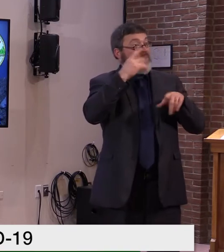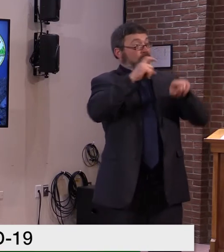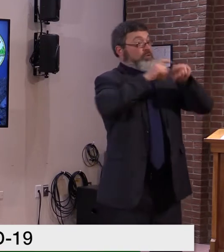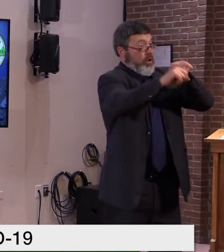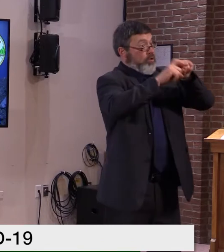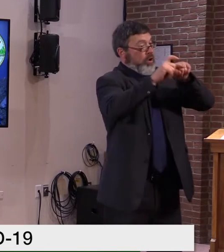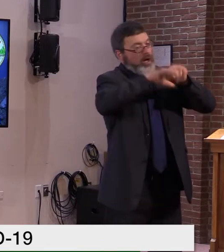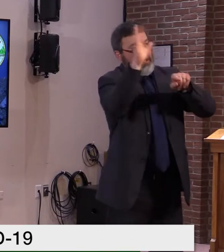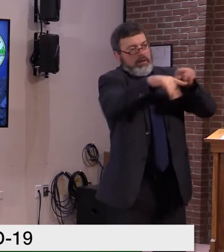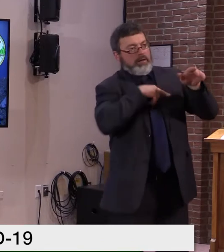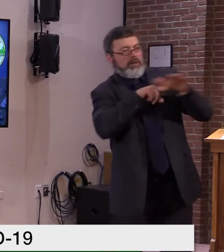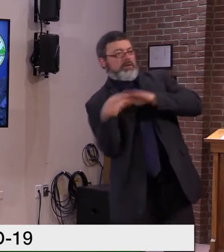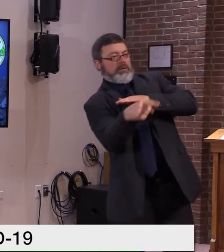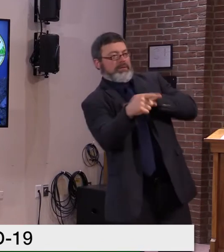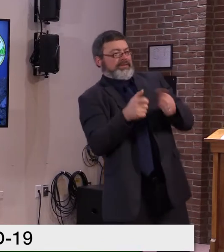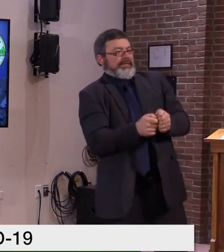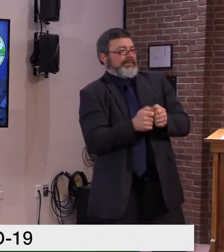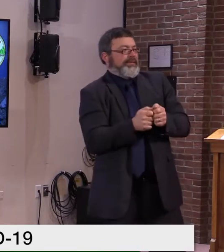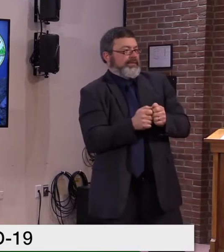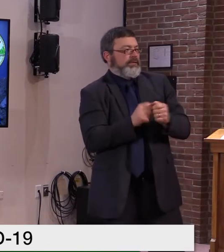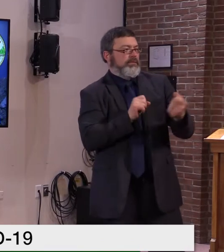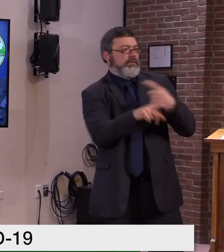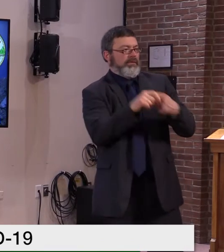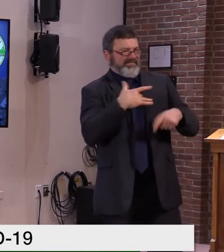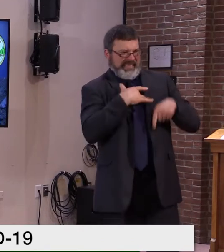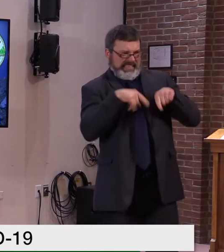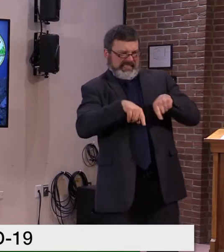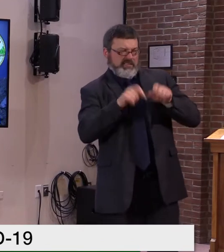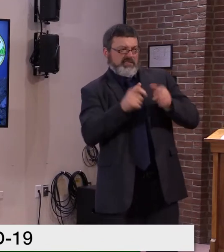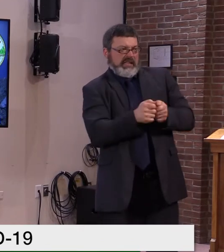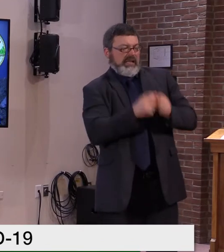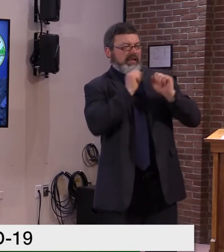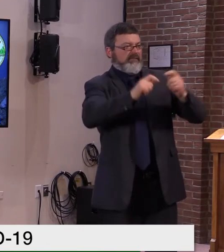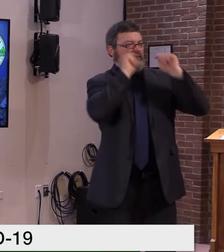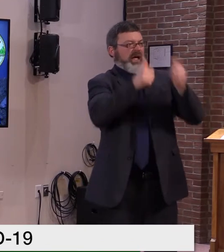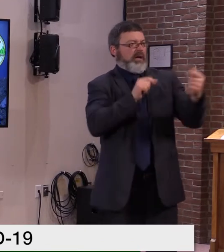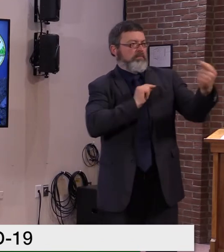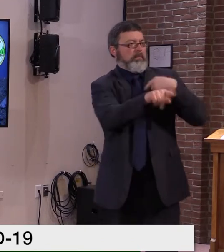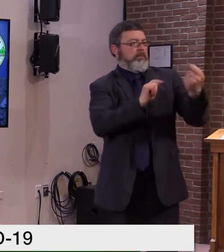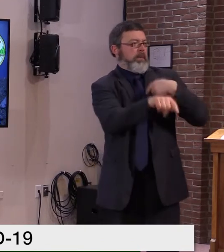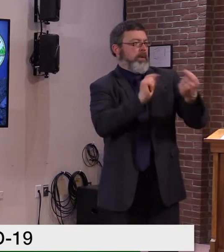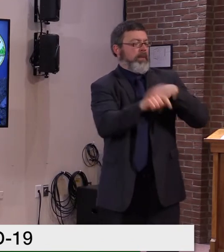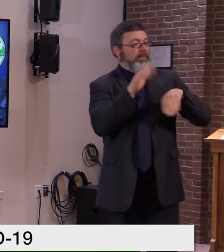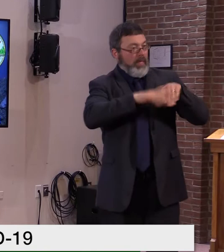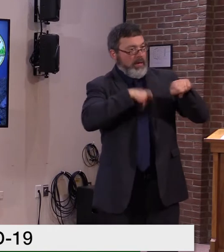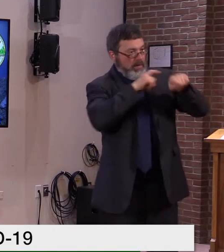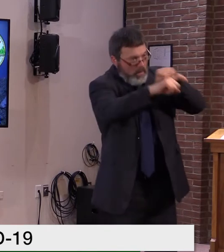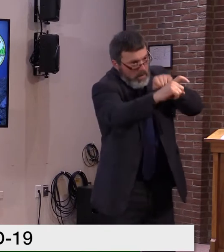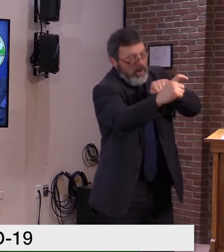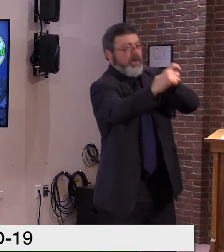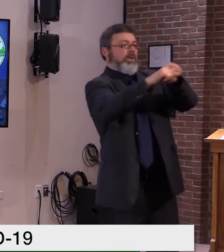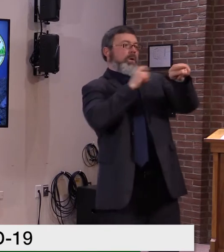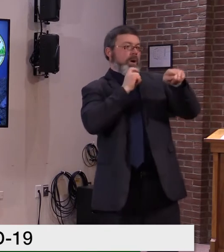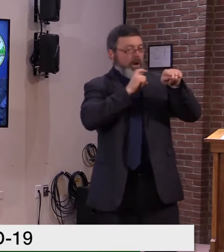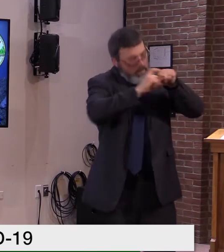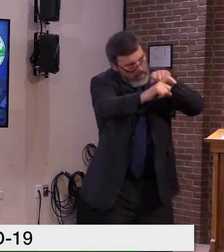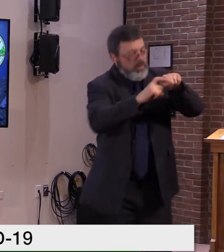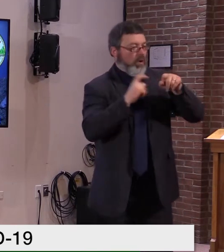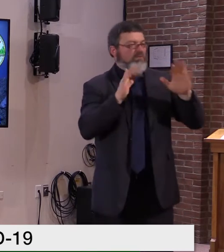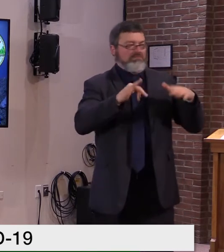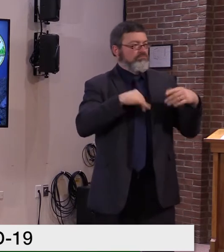will help us get the word out to impacted individuals as quickly as possible. This is